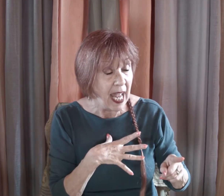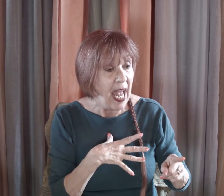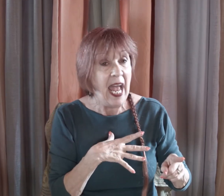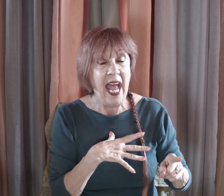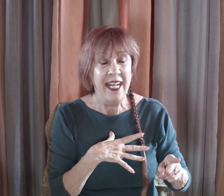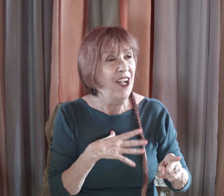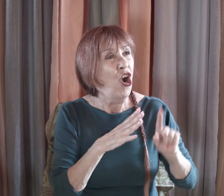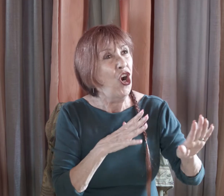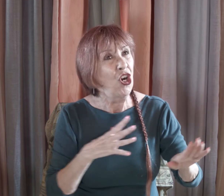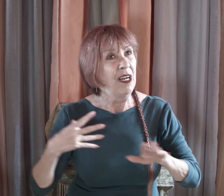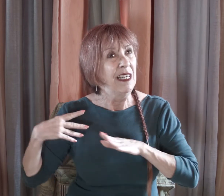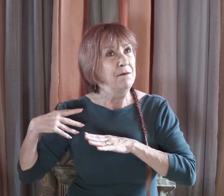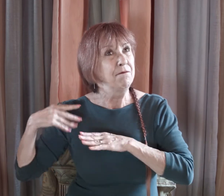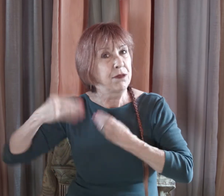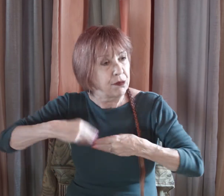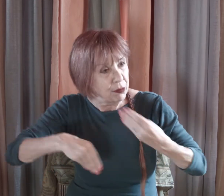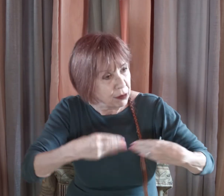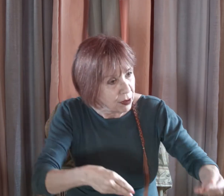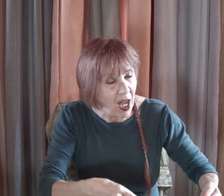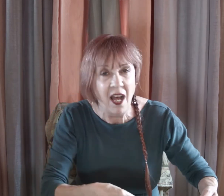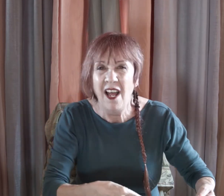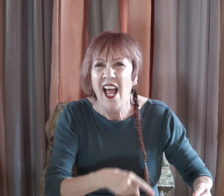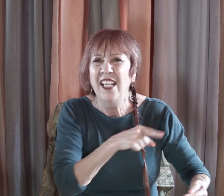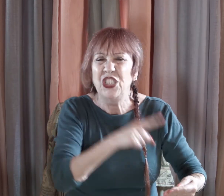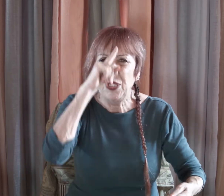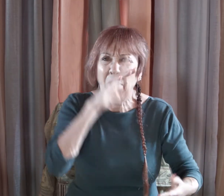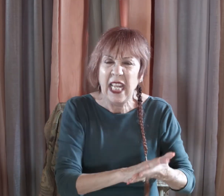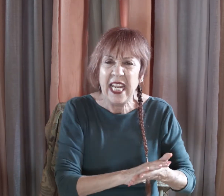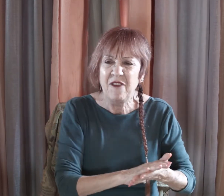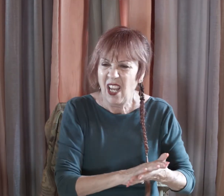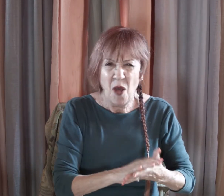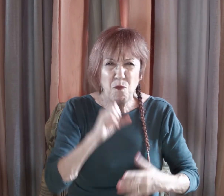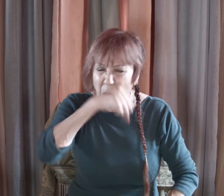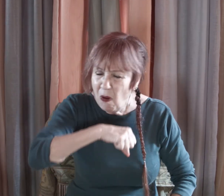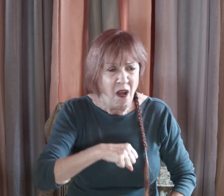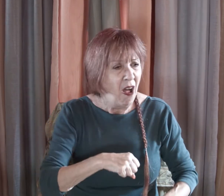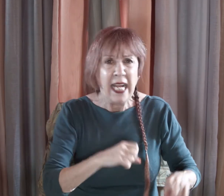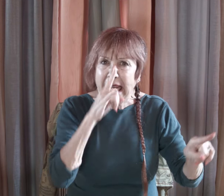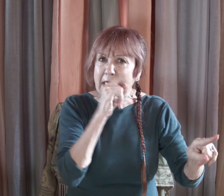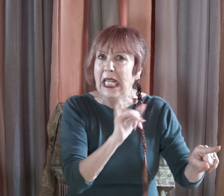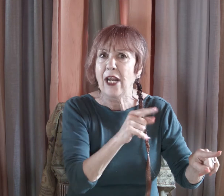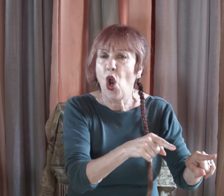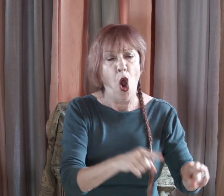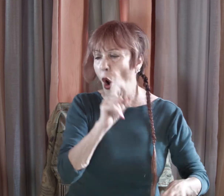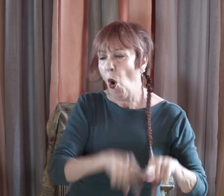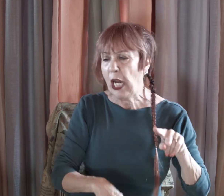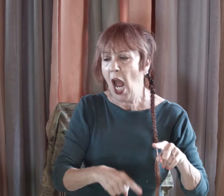inherited and had believed the trash that kids like her really couldn't do serious